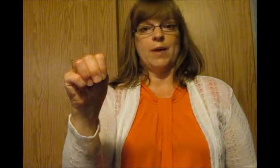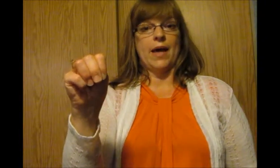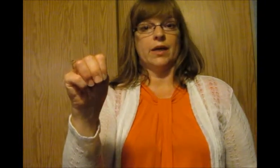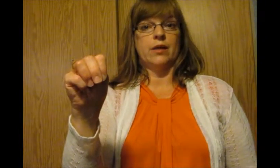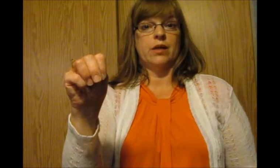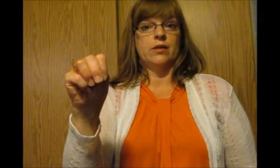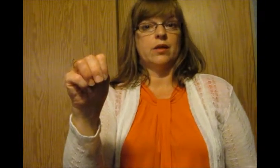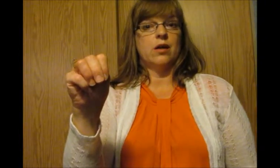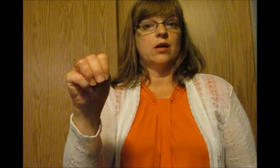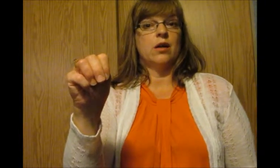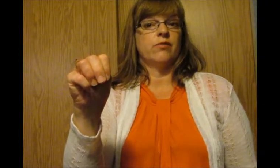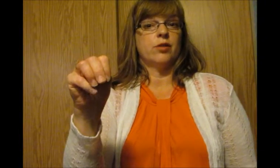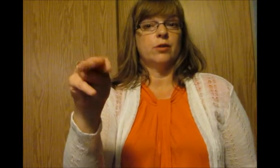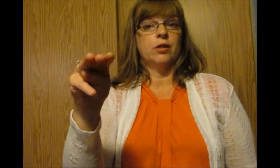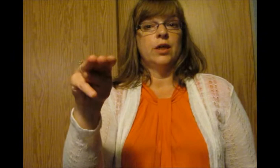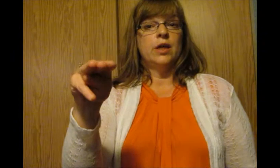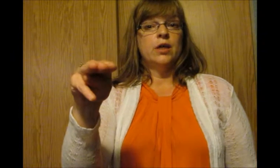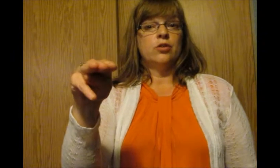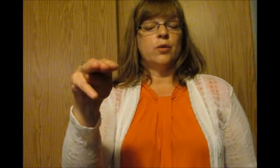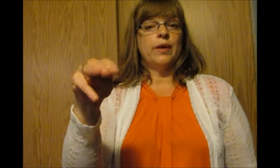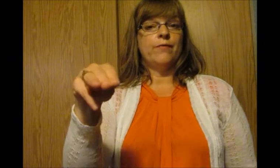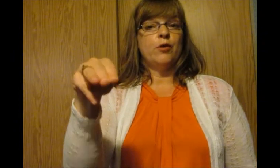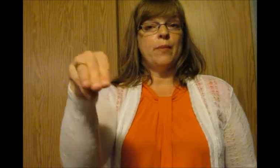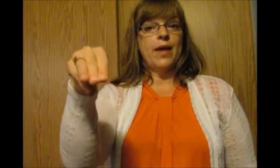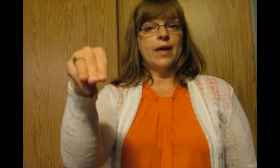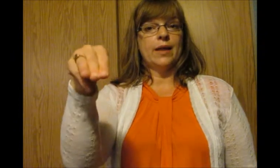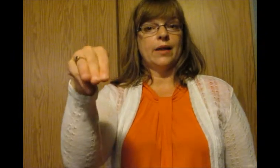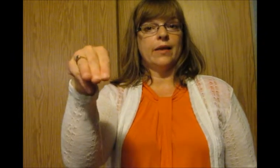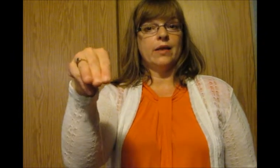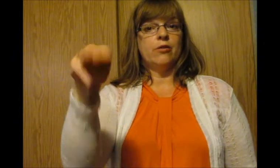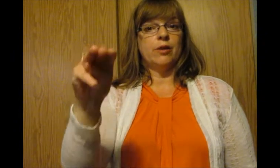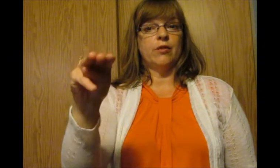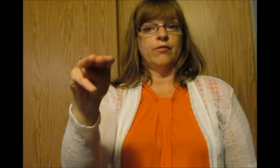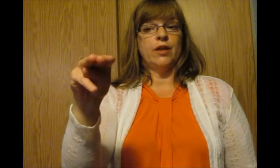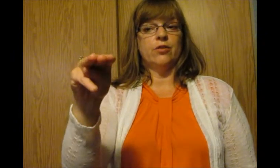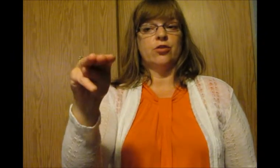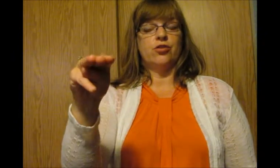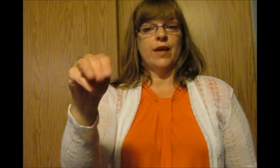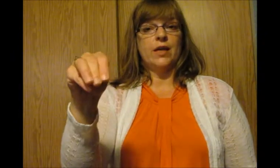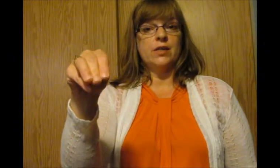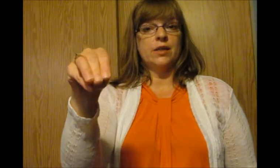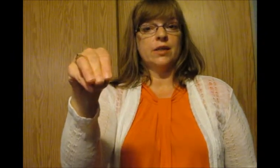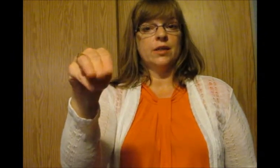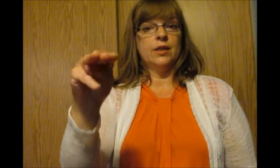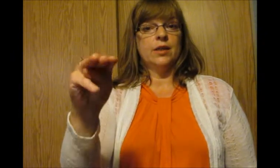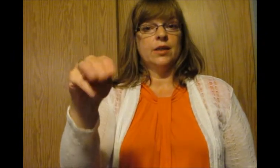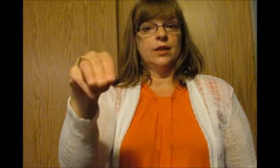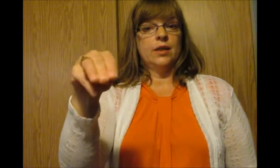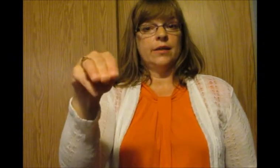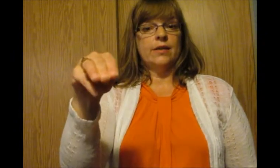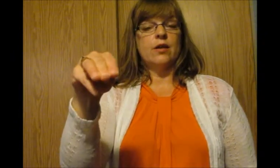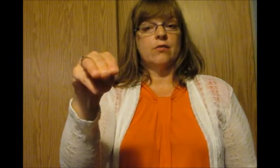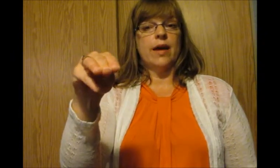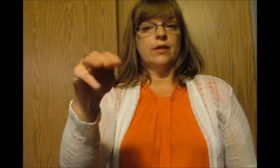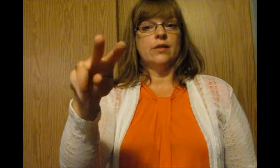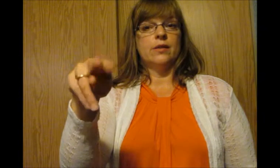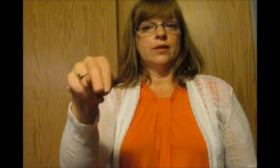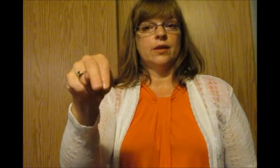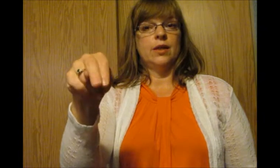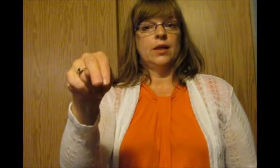back. It's uncomfortable. So if you make it like this with your fingers straight, that's all right.